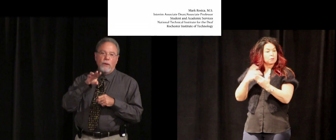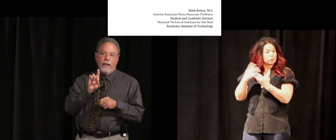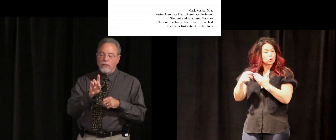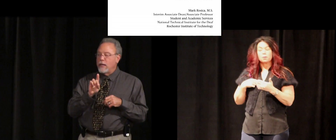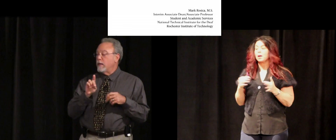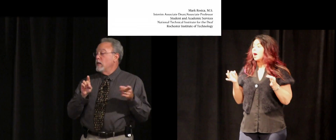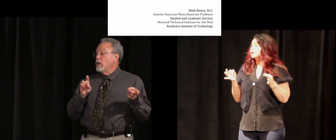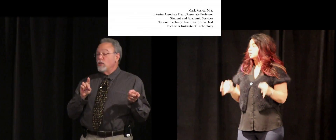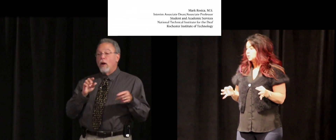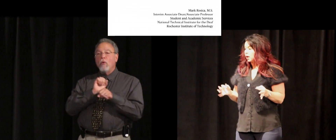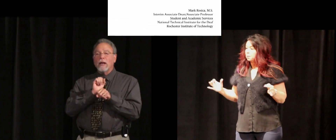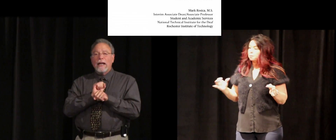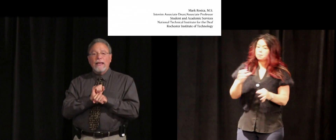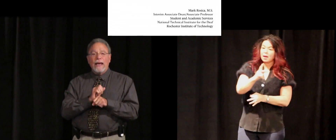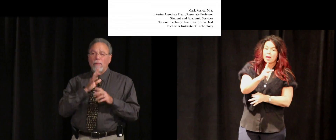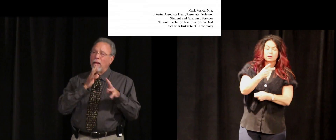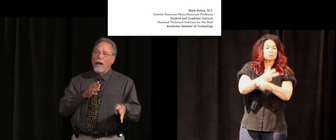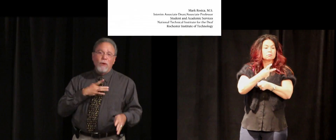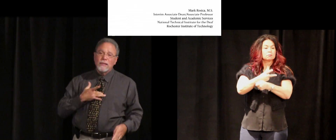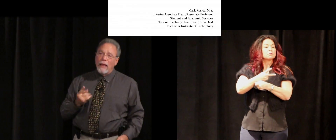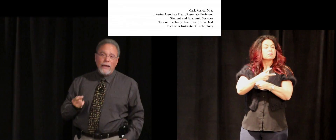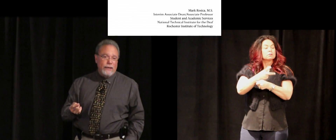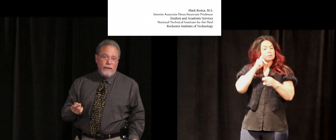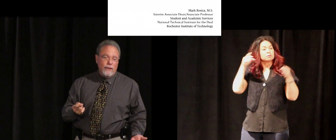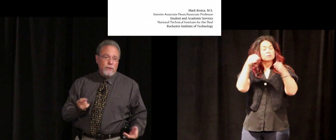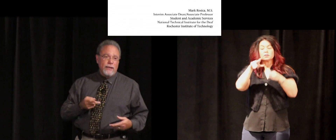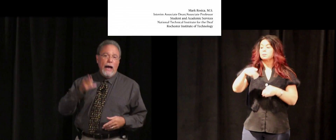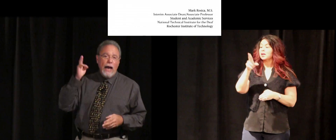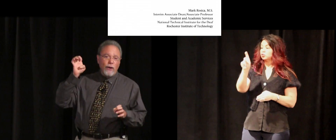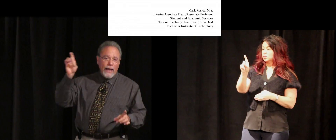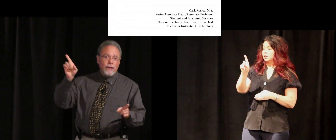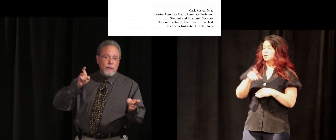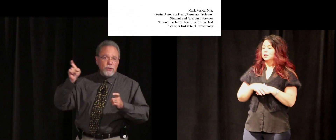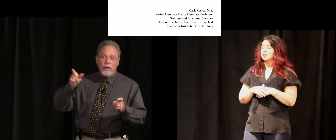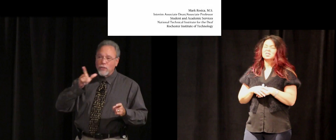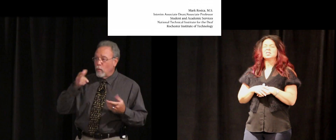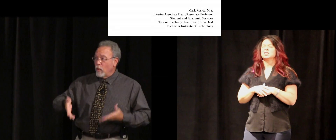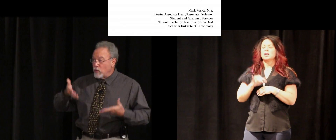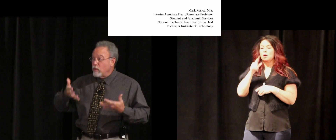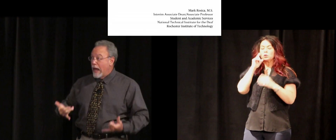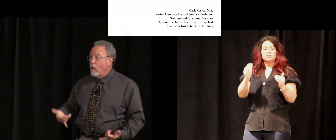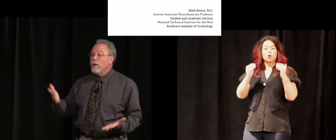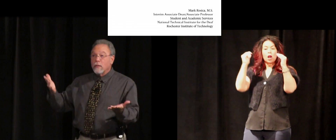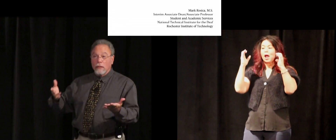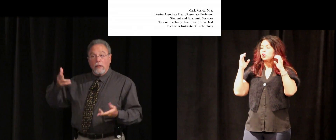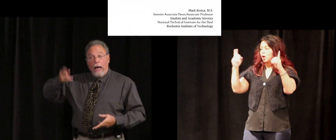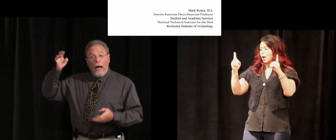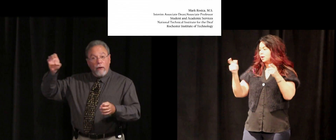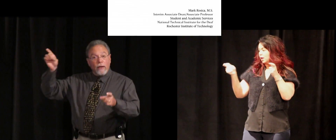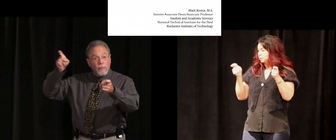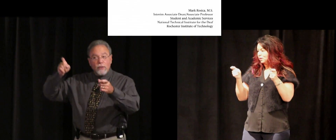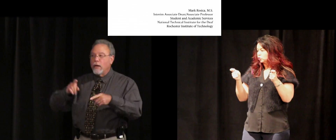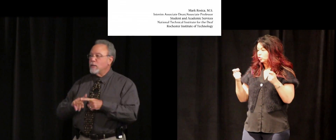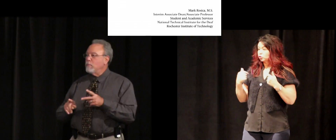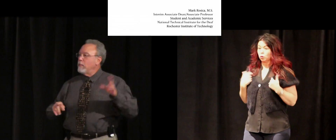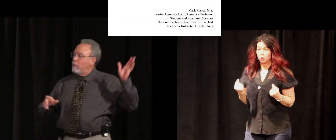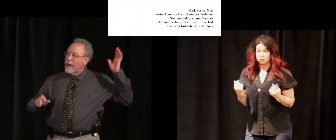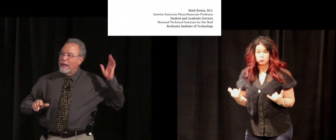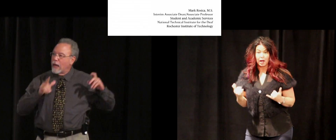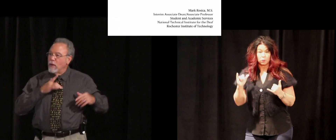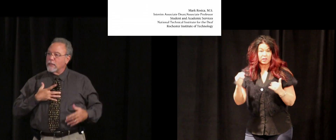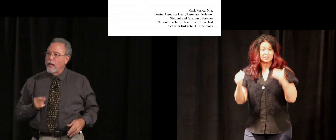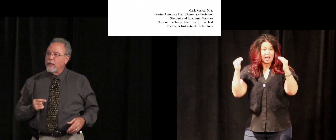10-week career exploration sampling program for new deaf, hard of hearing students. And it's like, okay, Mark, you're going to run that